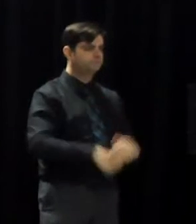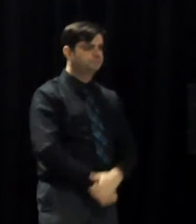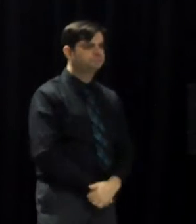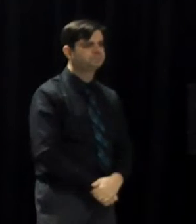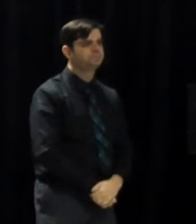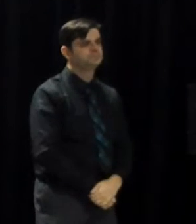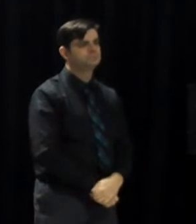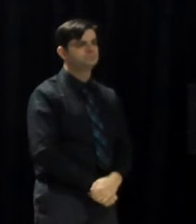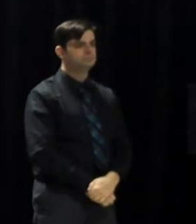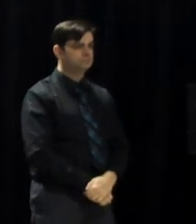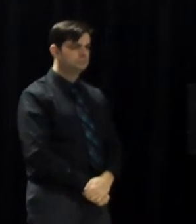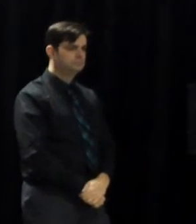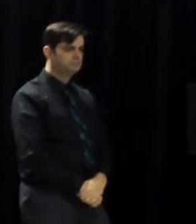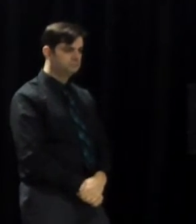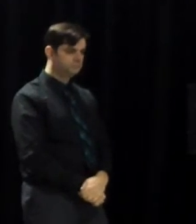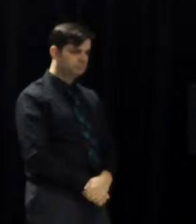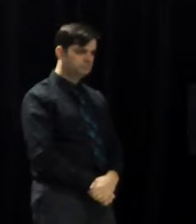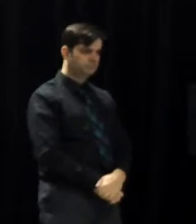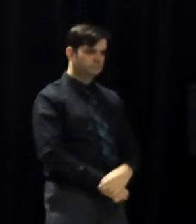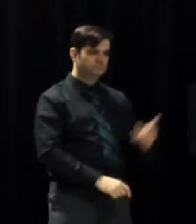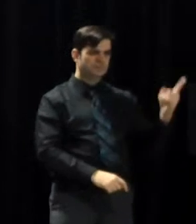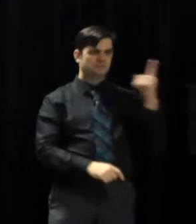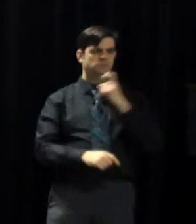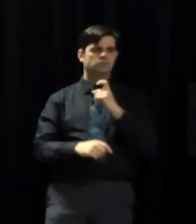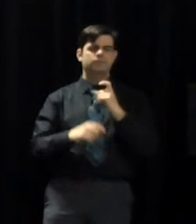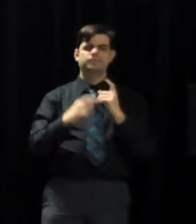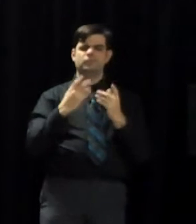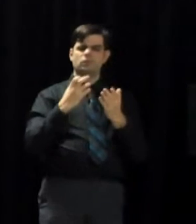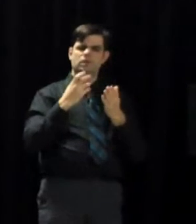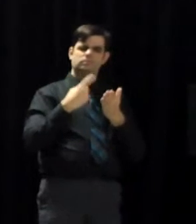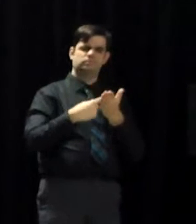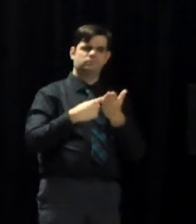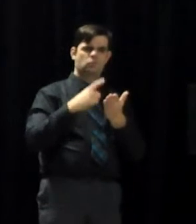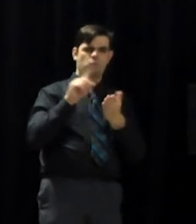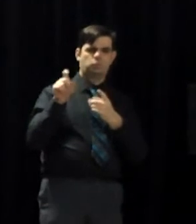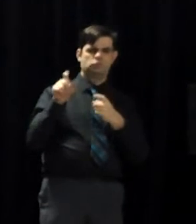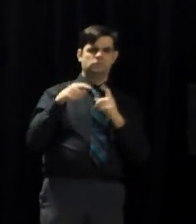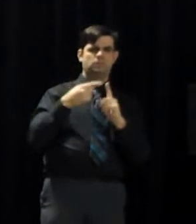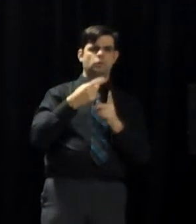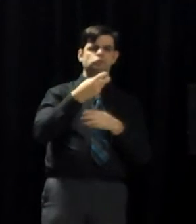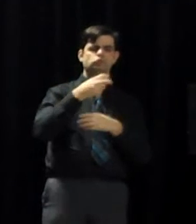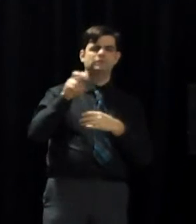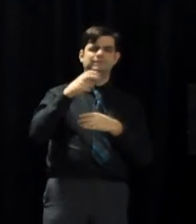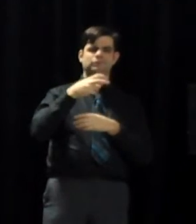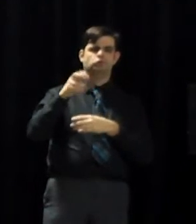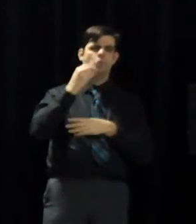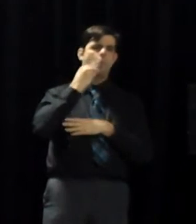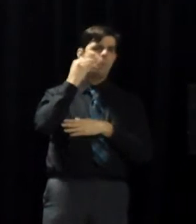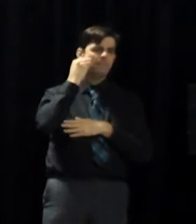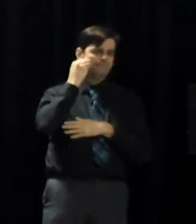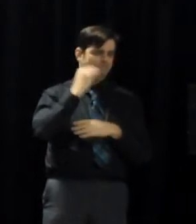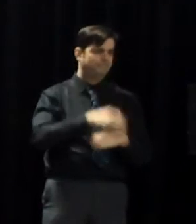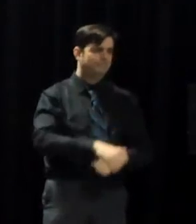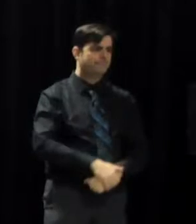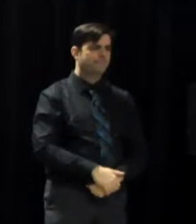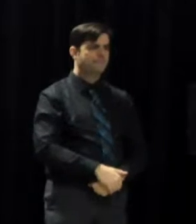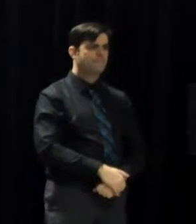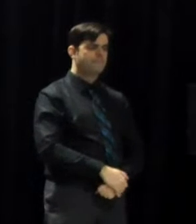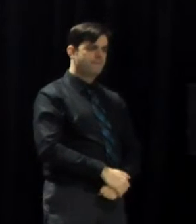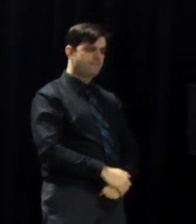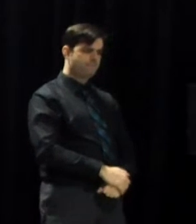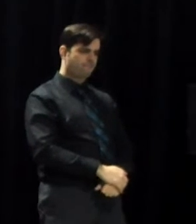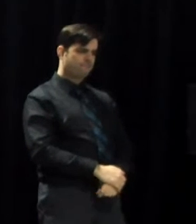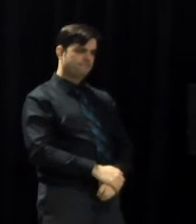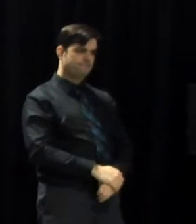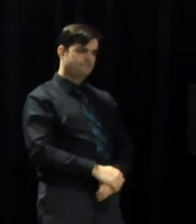it briefly today, but then also 2 days ago you tweeted that you're working on the COVID building for nursing home residents awaiting the negative COVID test. What can you